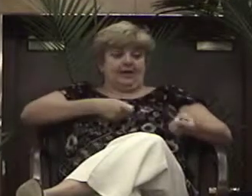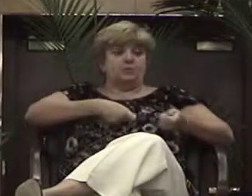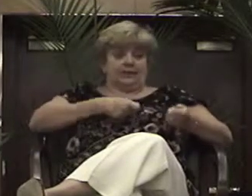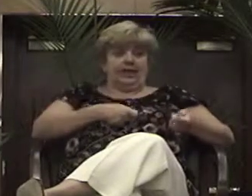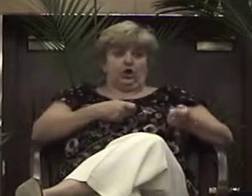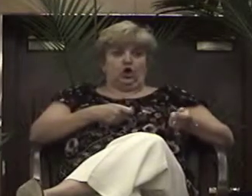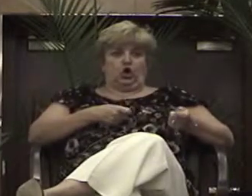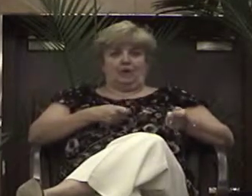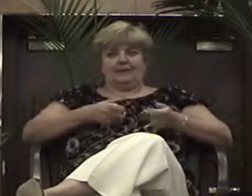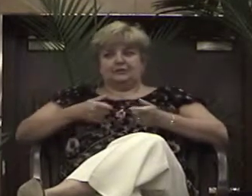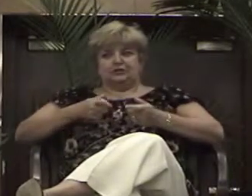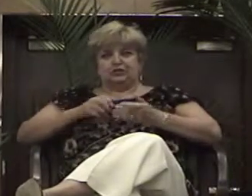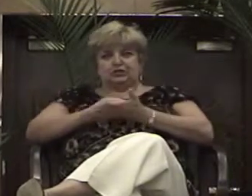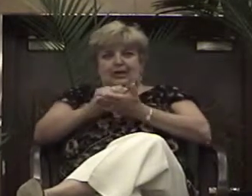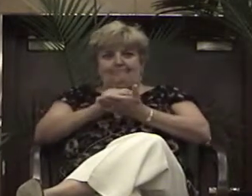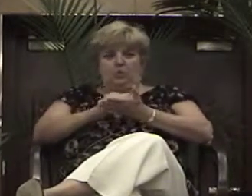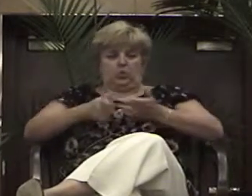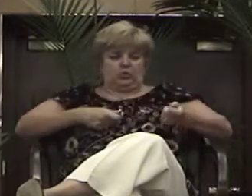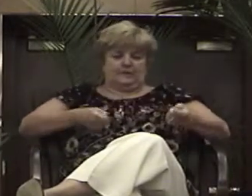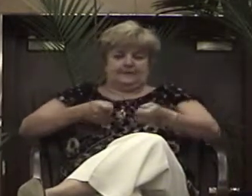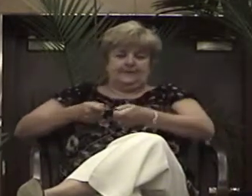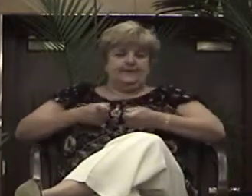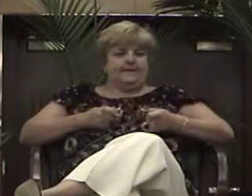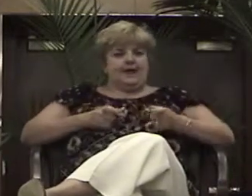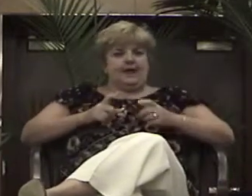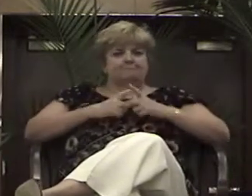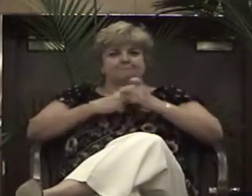in the other, and I headed out towards Deep Cove,